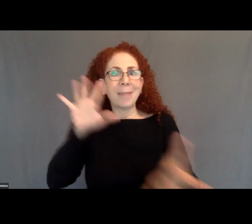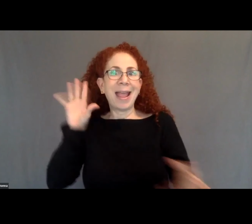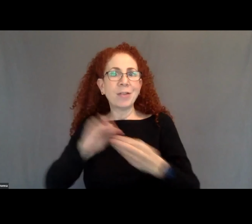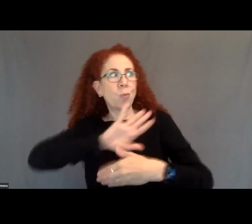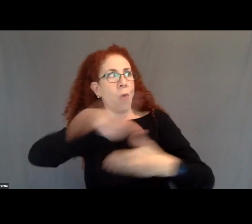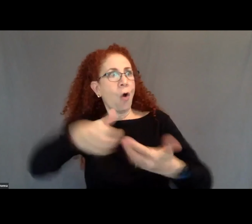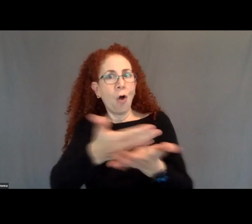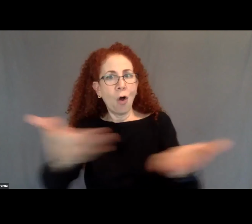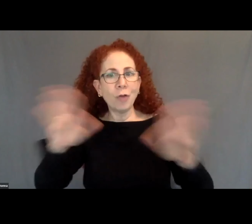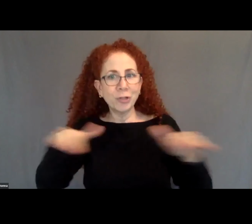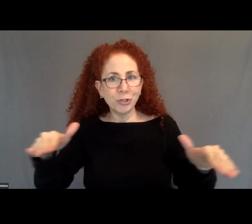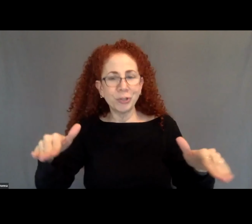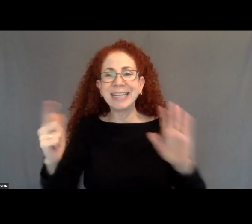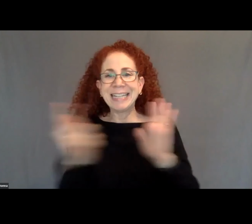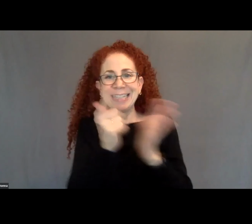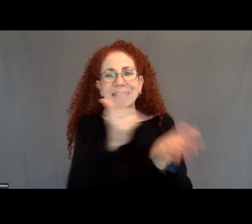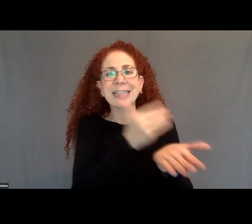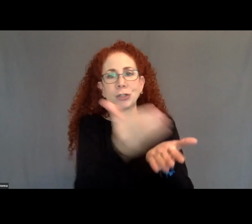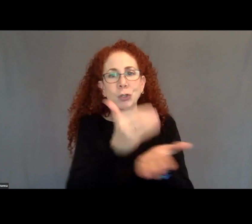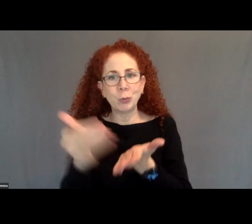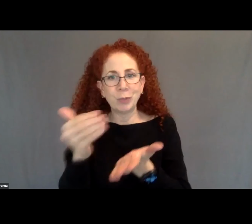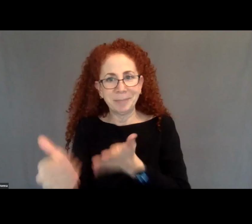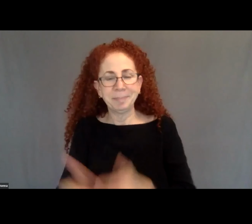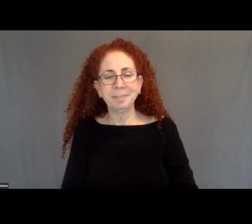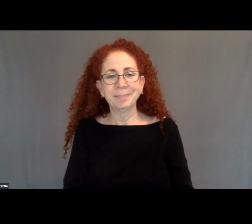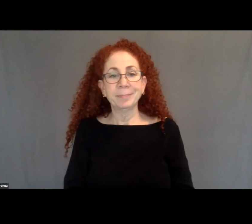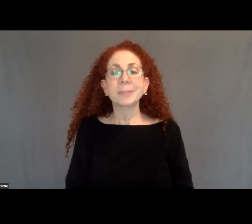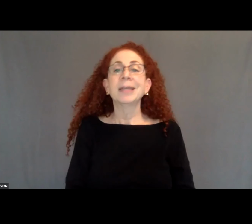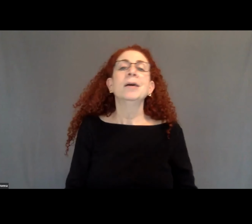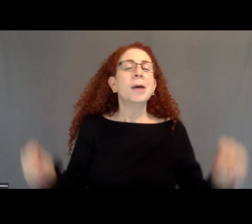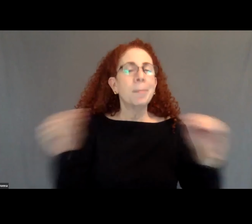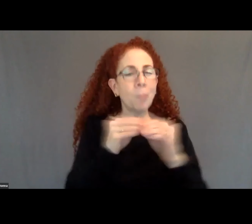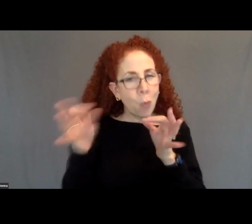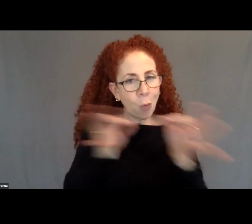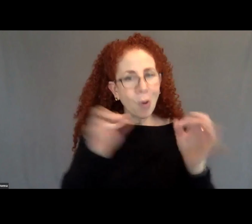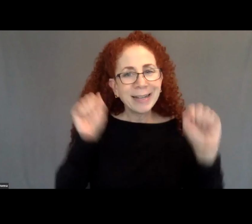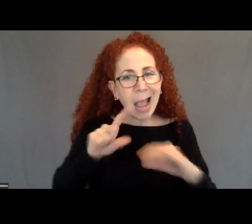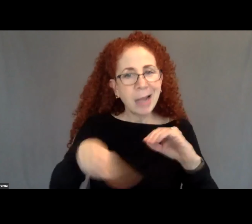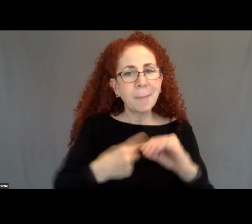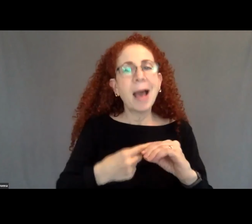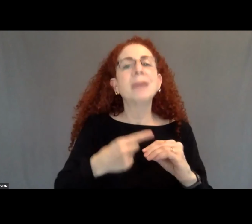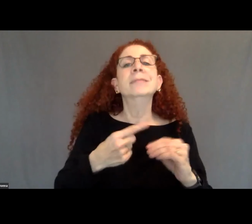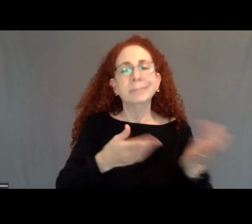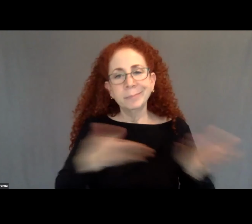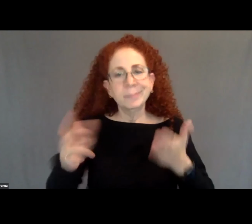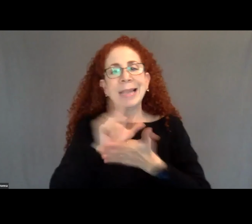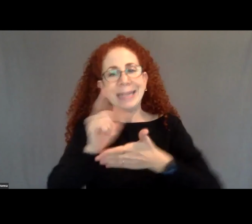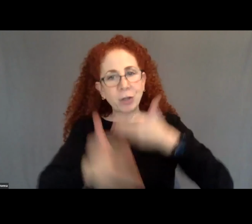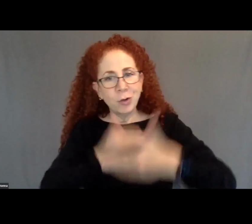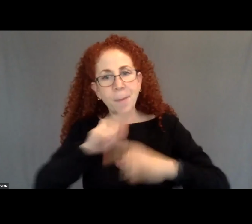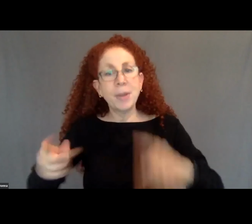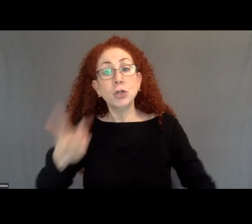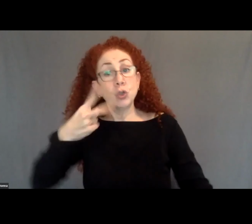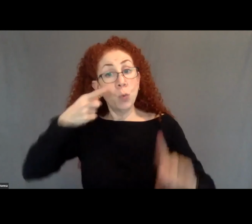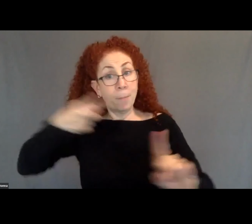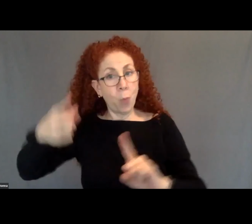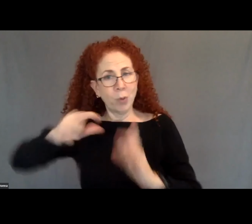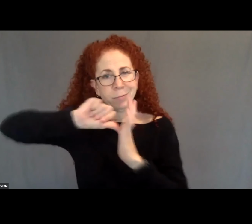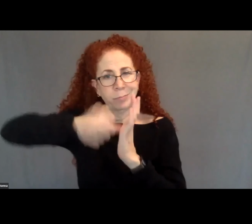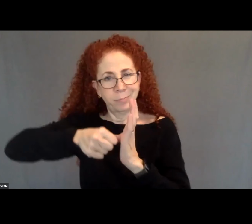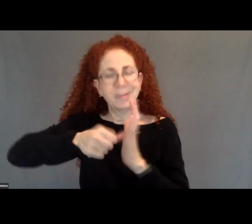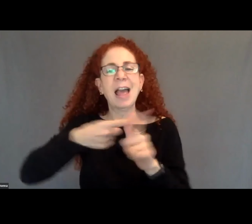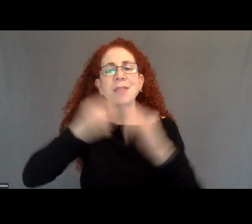had illegally excluded. There is more to say about the litigation, but for now I'll emphasize two points before moving on to talk